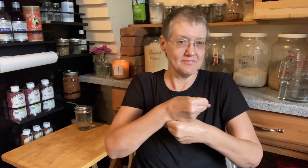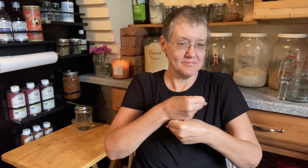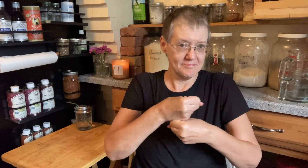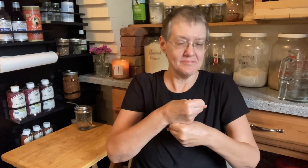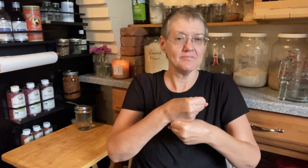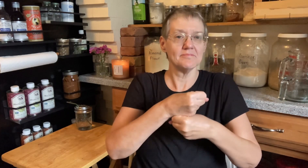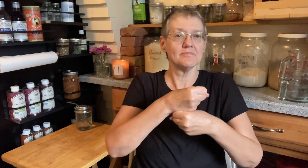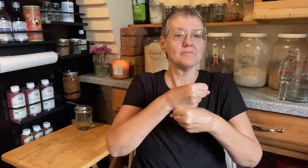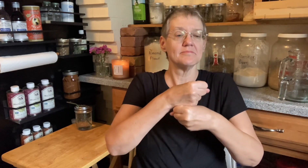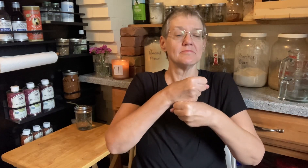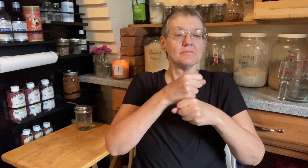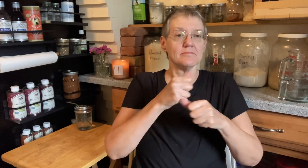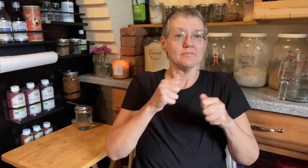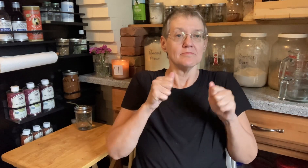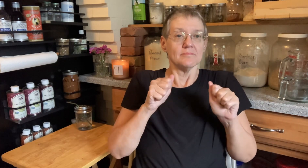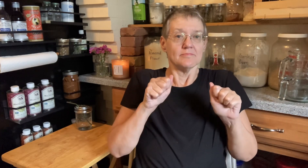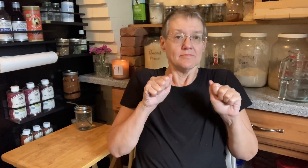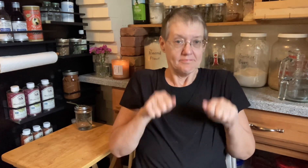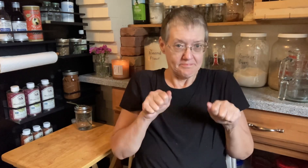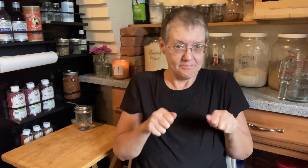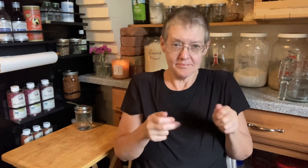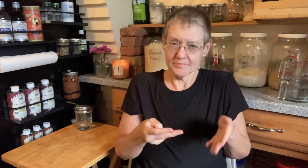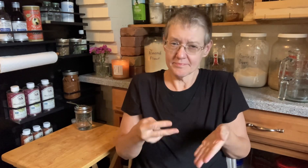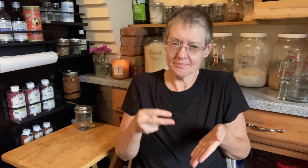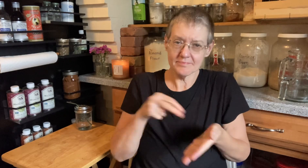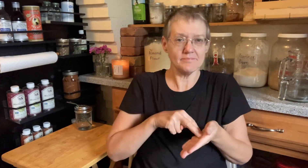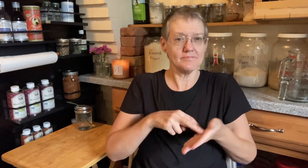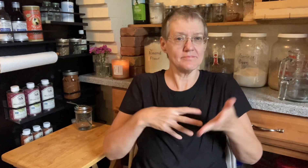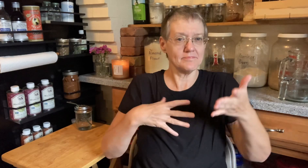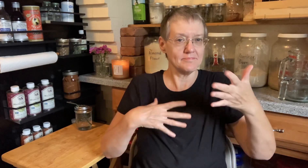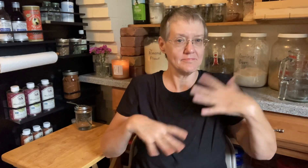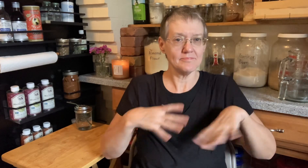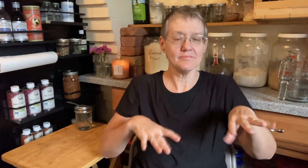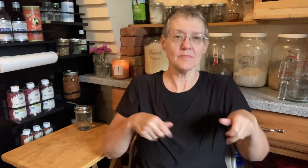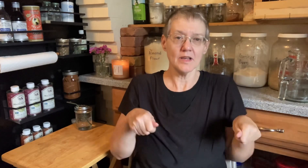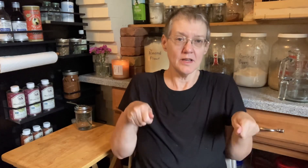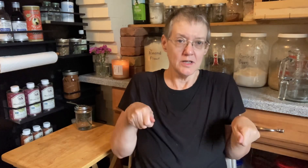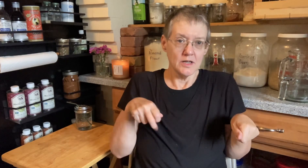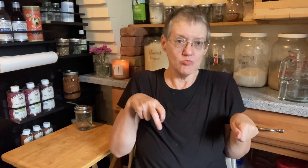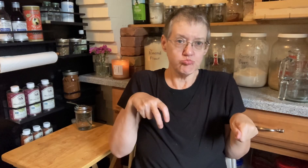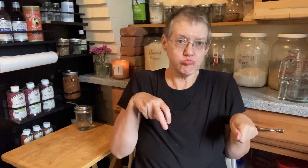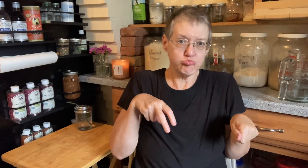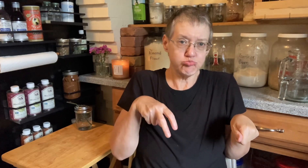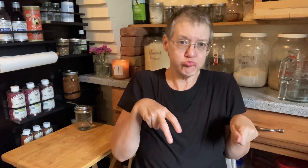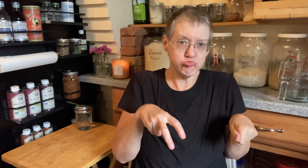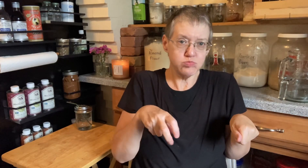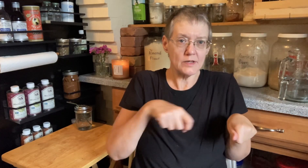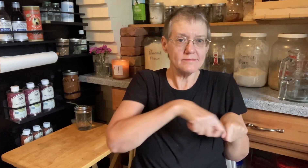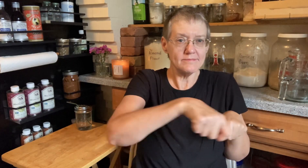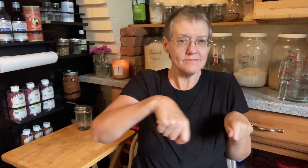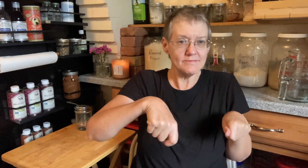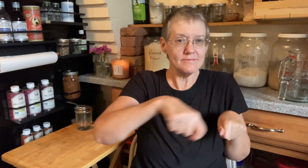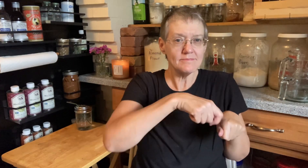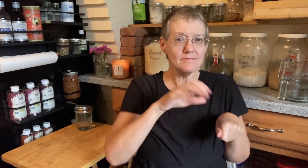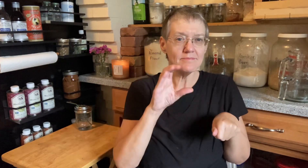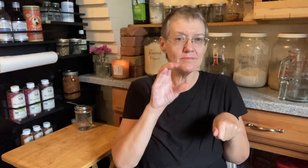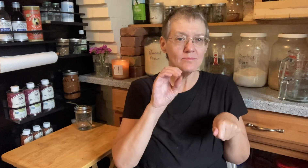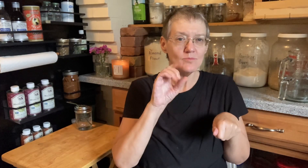now every morning. When I was able, I'd get dressed I'd get that walker and I'd walk up to that